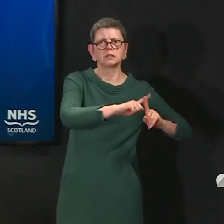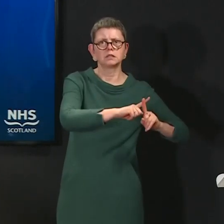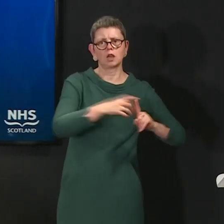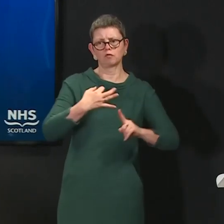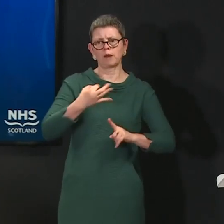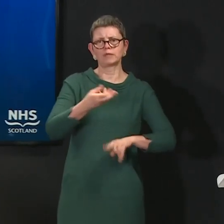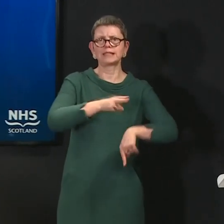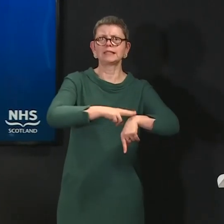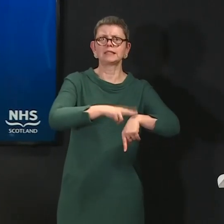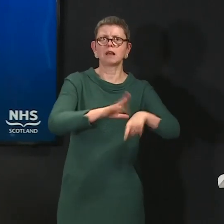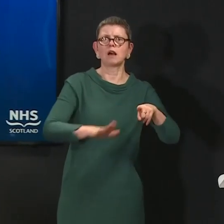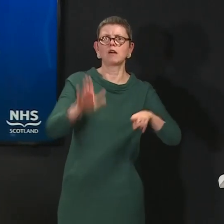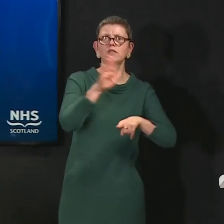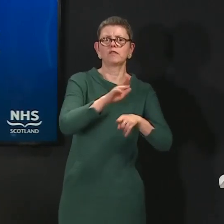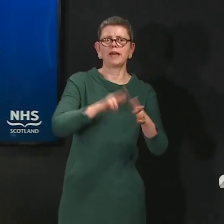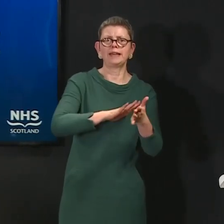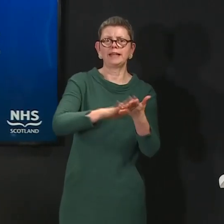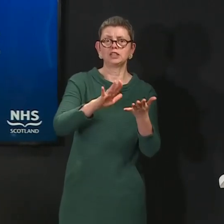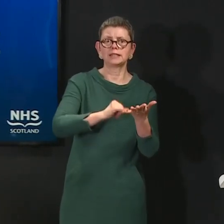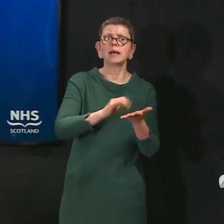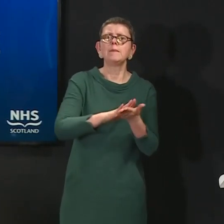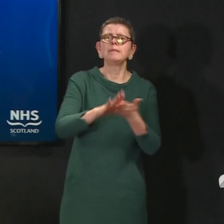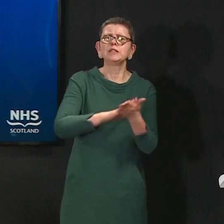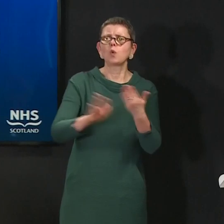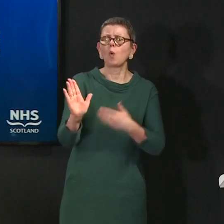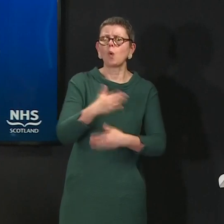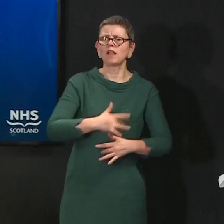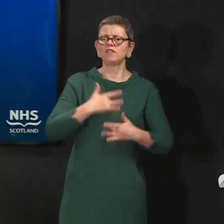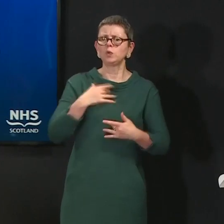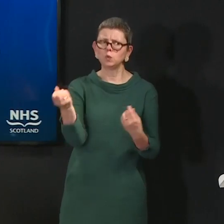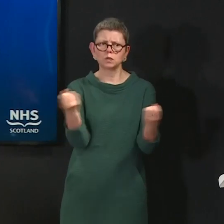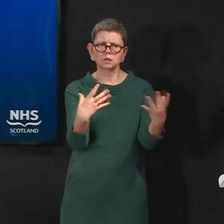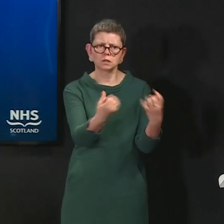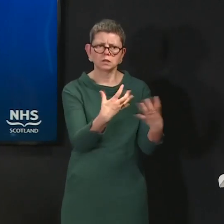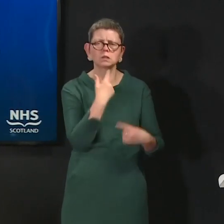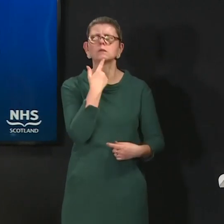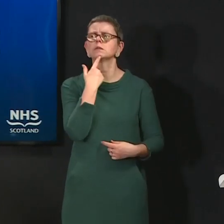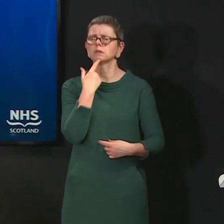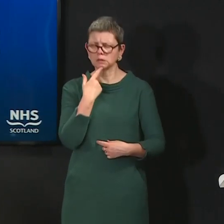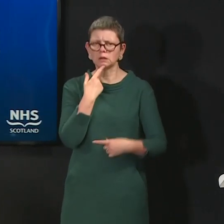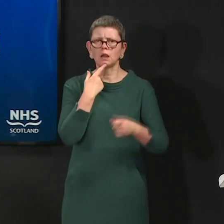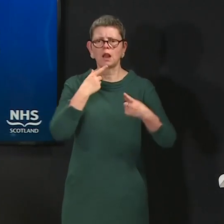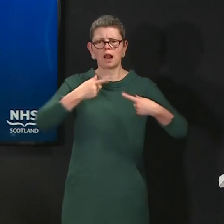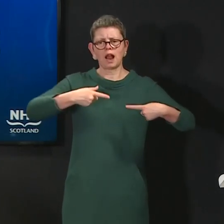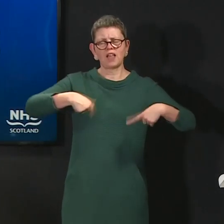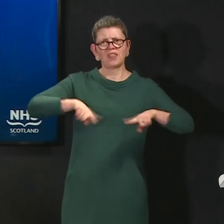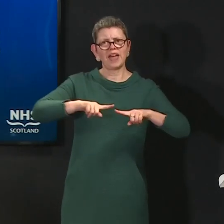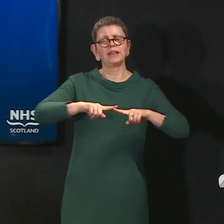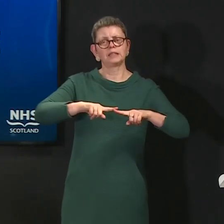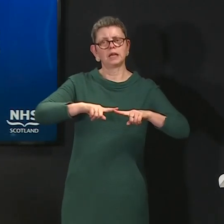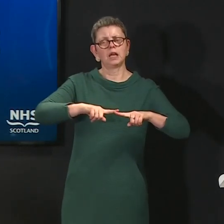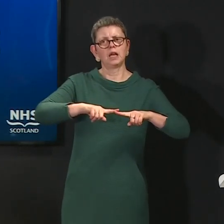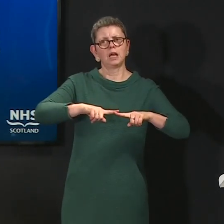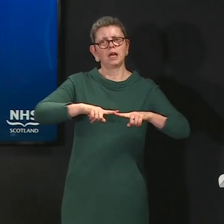that we understand all the views that are coming, so we can make what will nonetheless